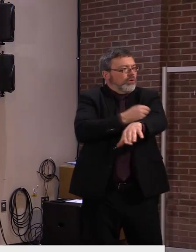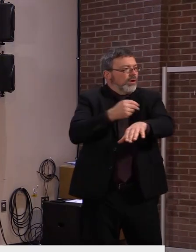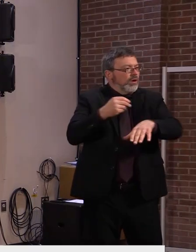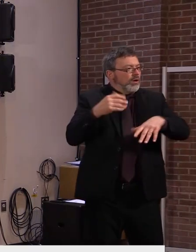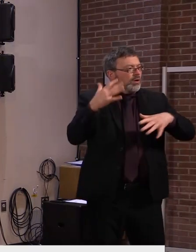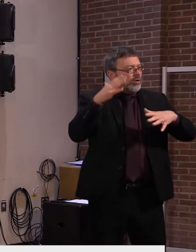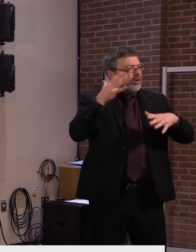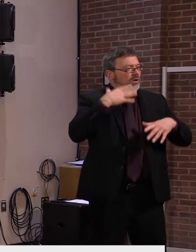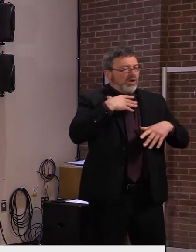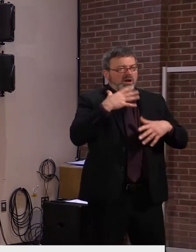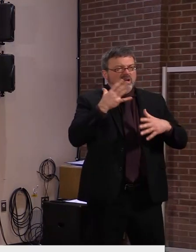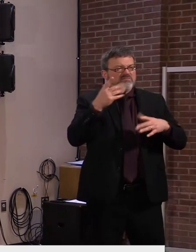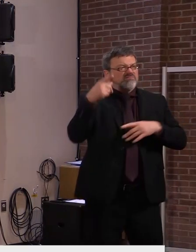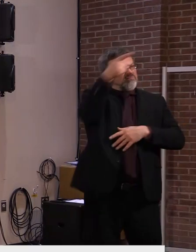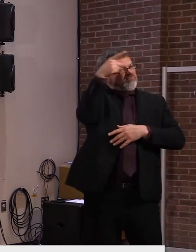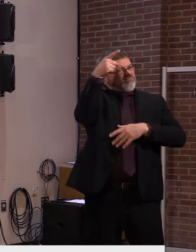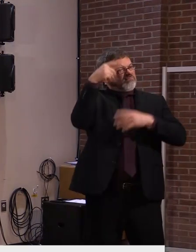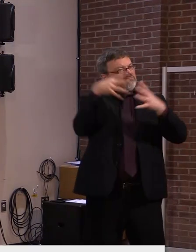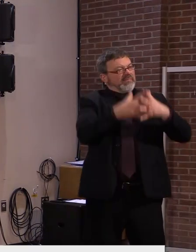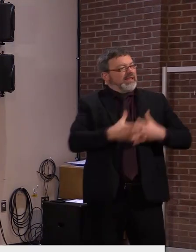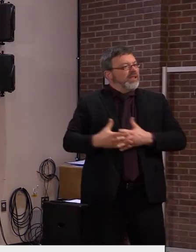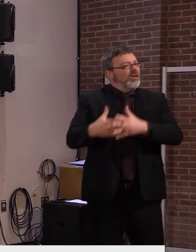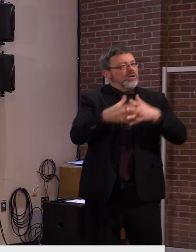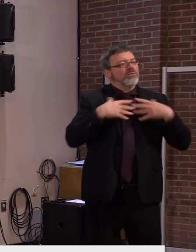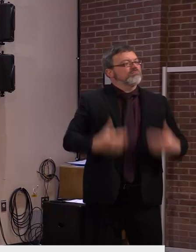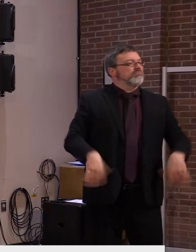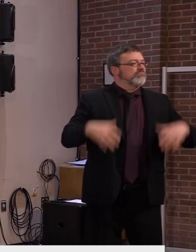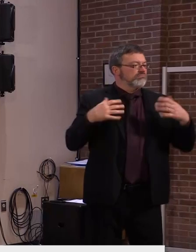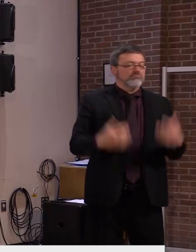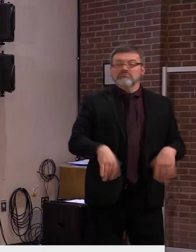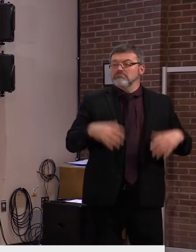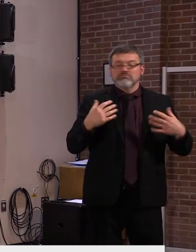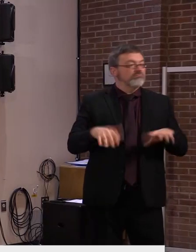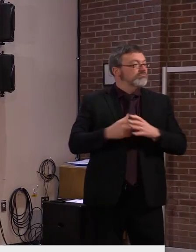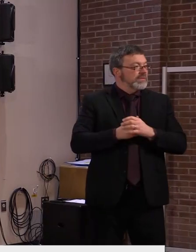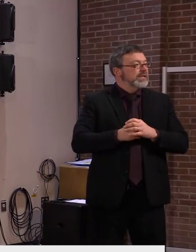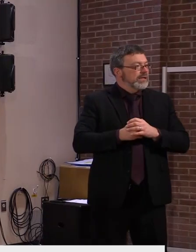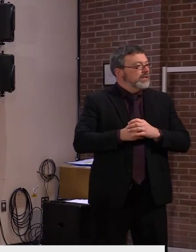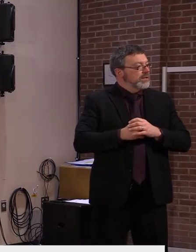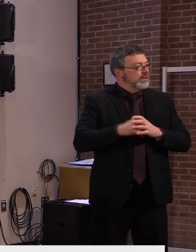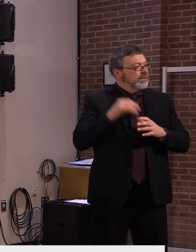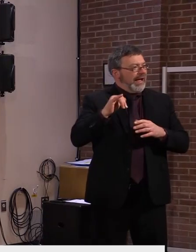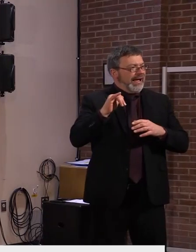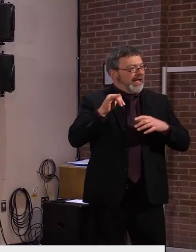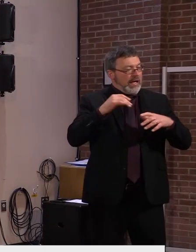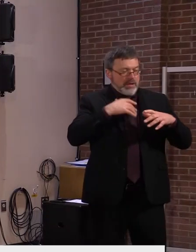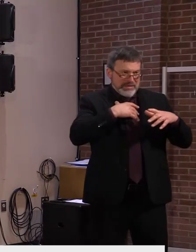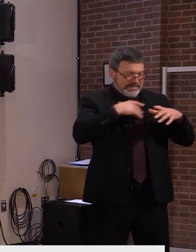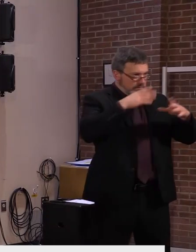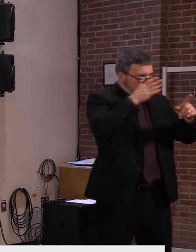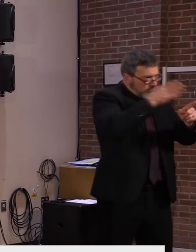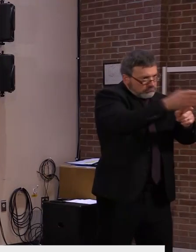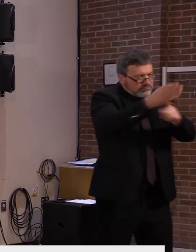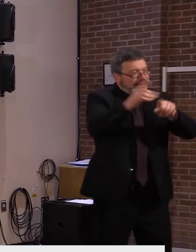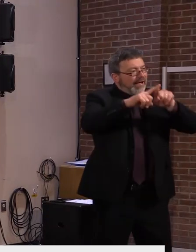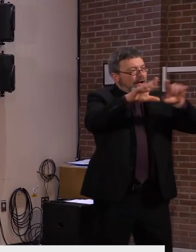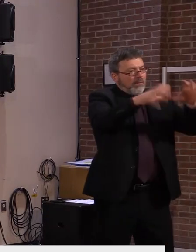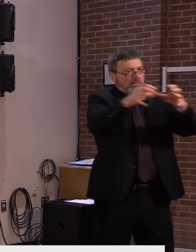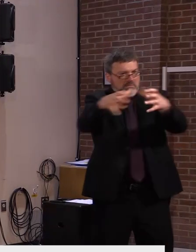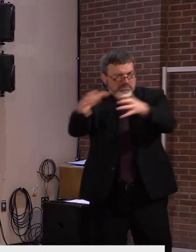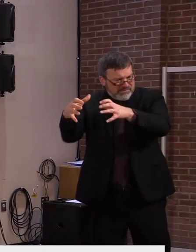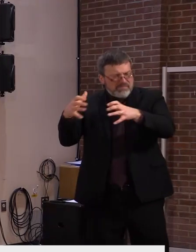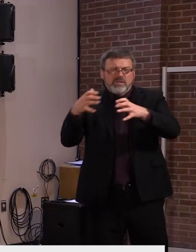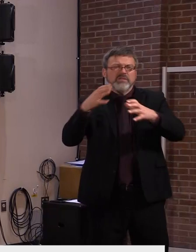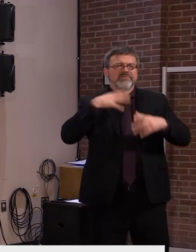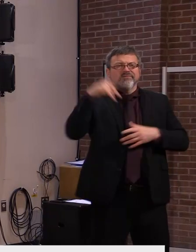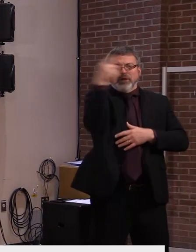of state's population receiving boosters along a variety of categories. Remember, you're eligible for